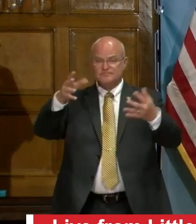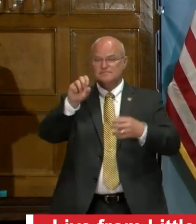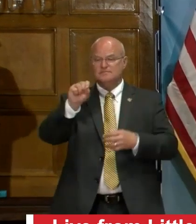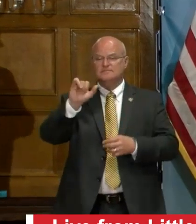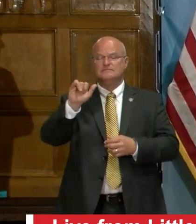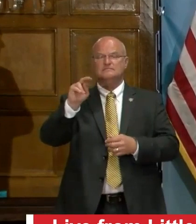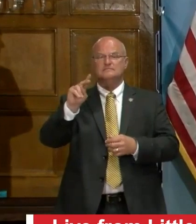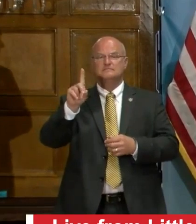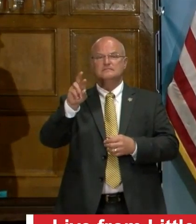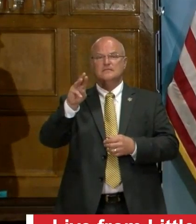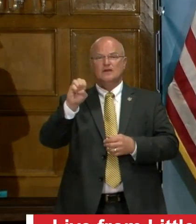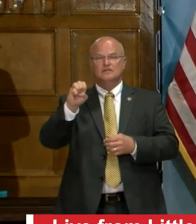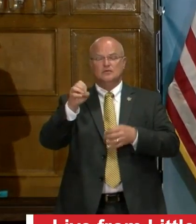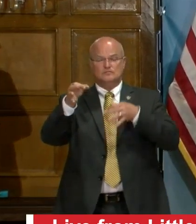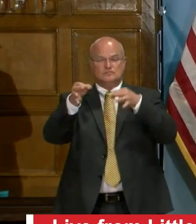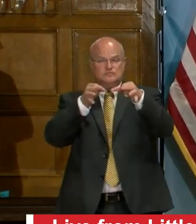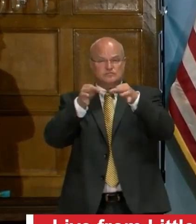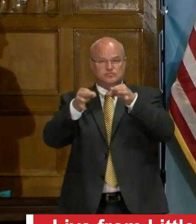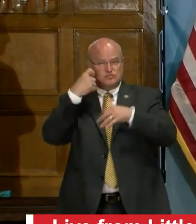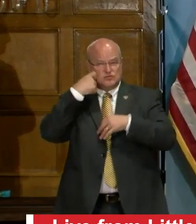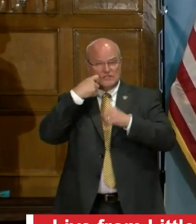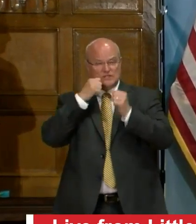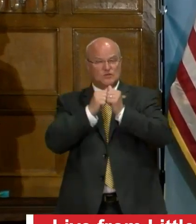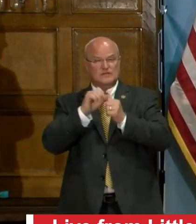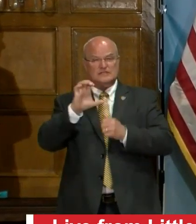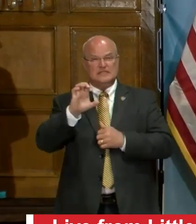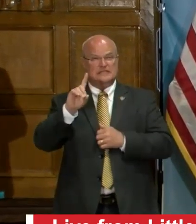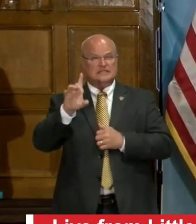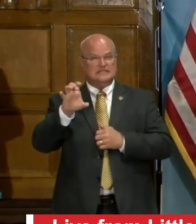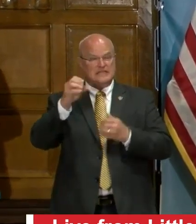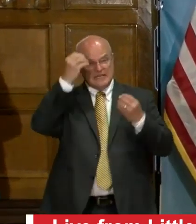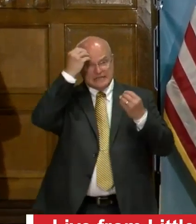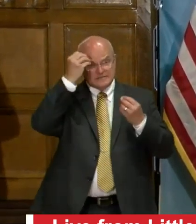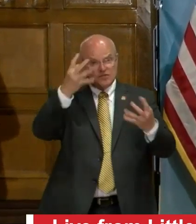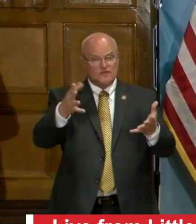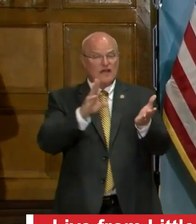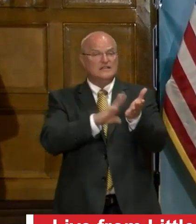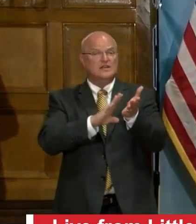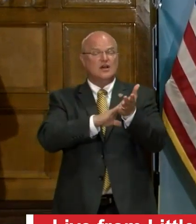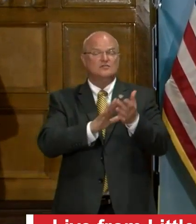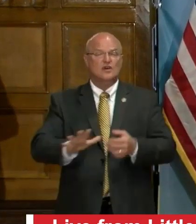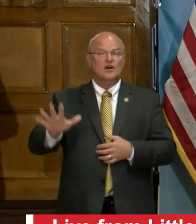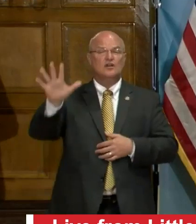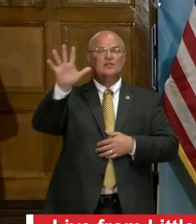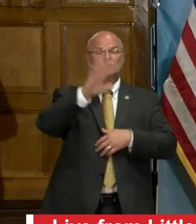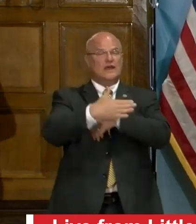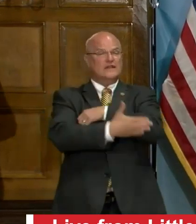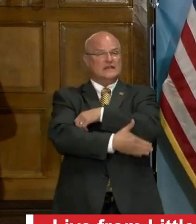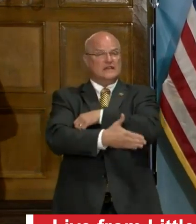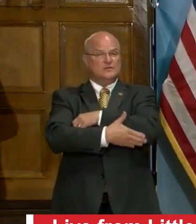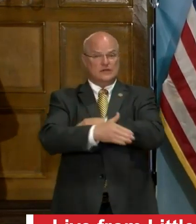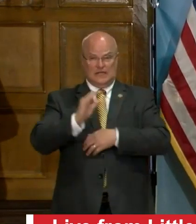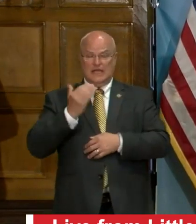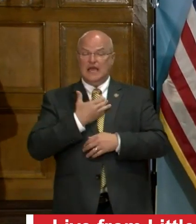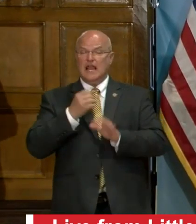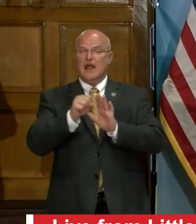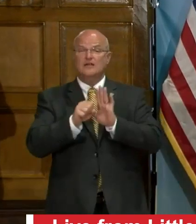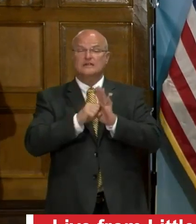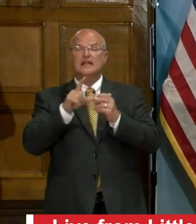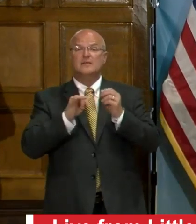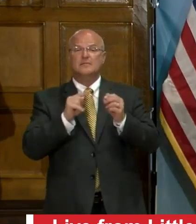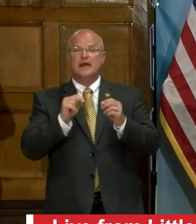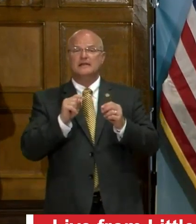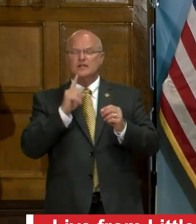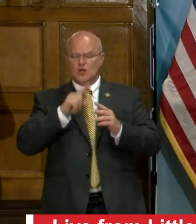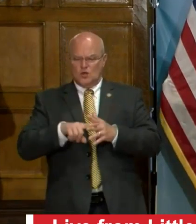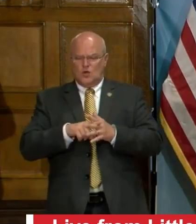was described recently, and CDC notified physicians across the country and our state about it. It